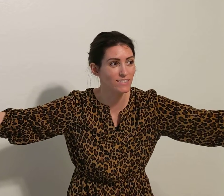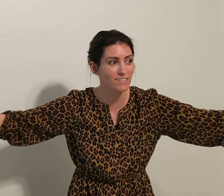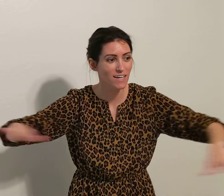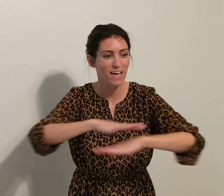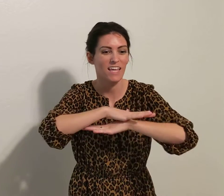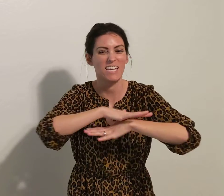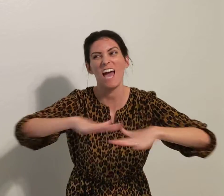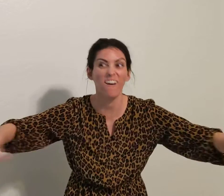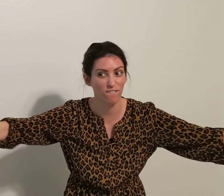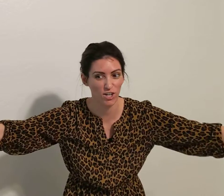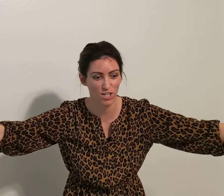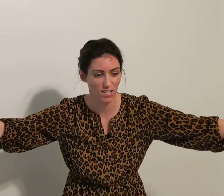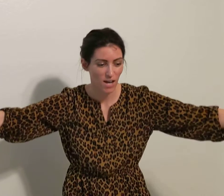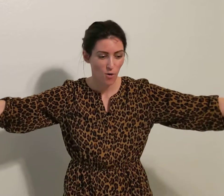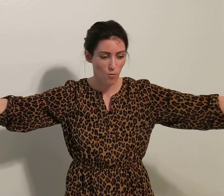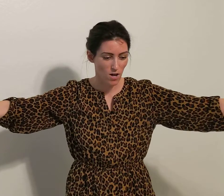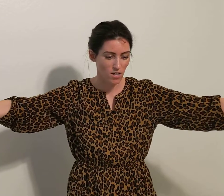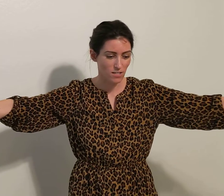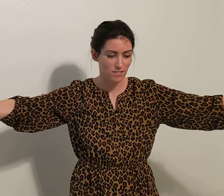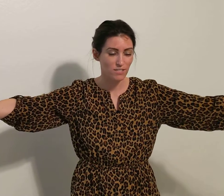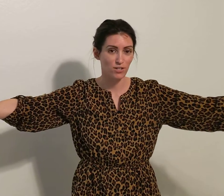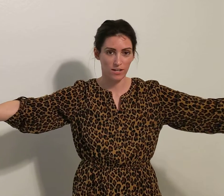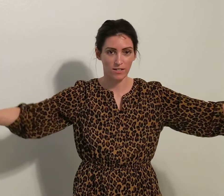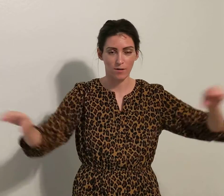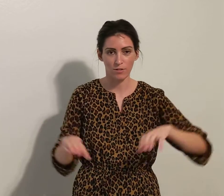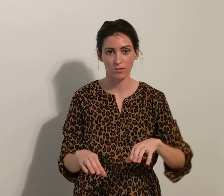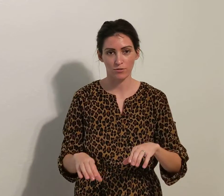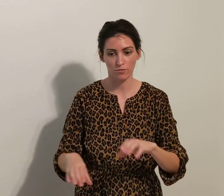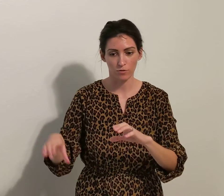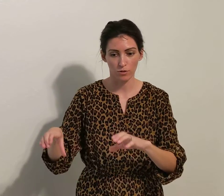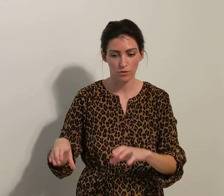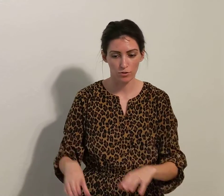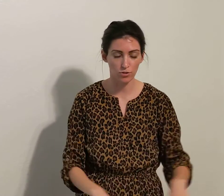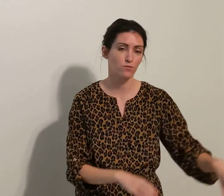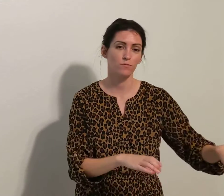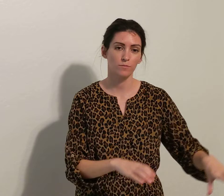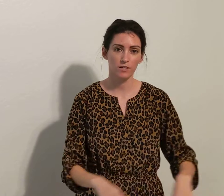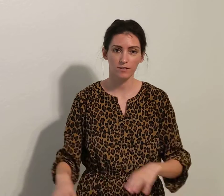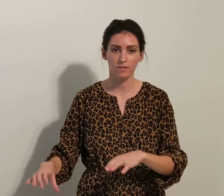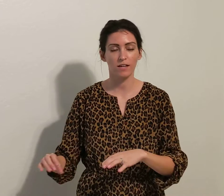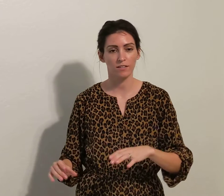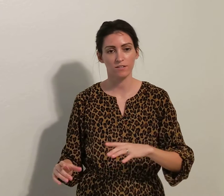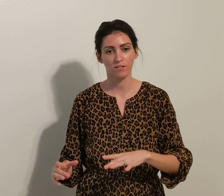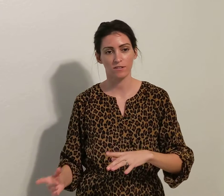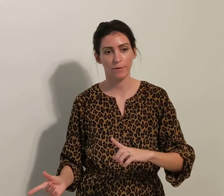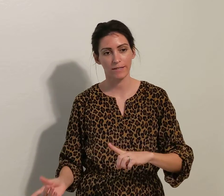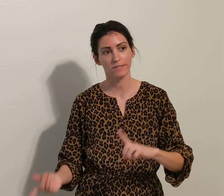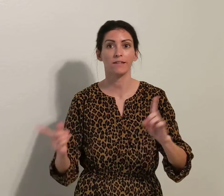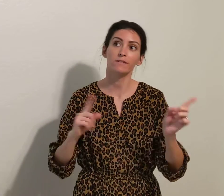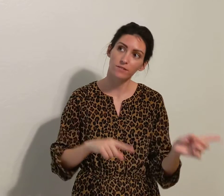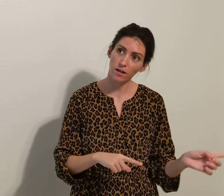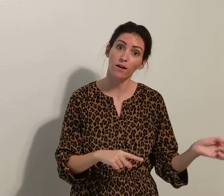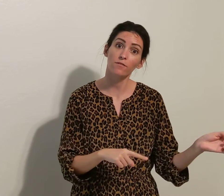dramatically, ever was done. I'm going to do, because done is just the past tense of